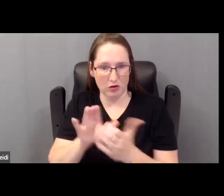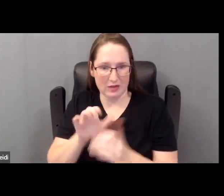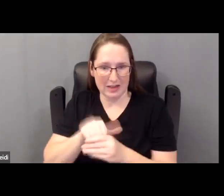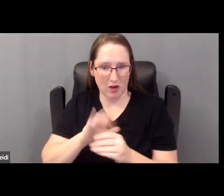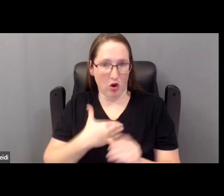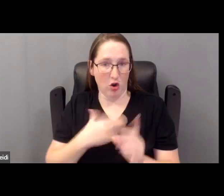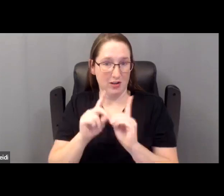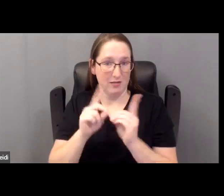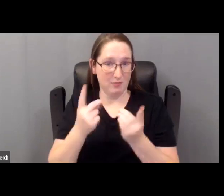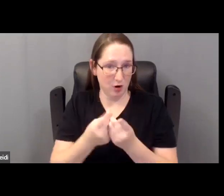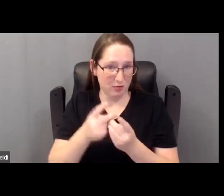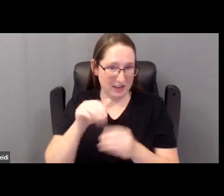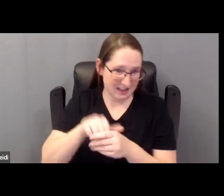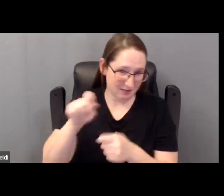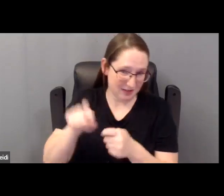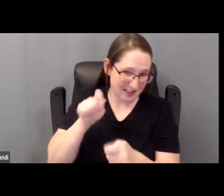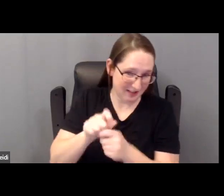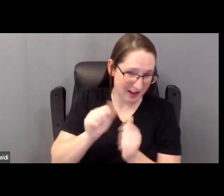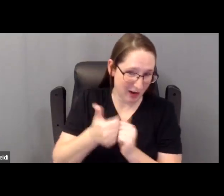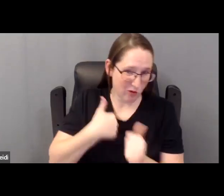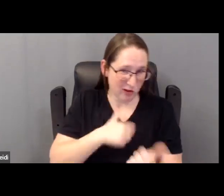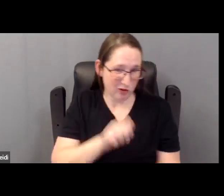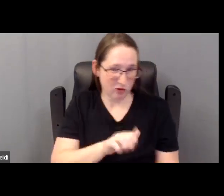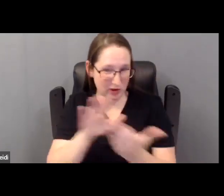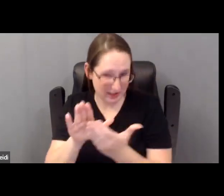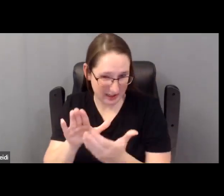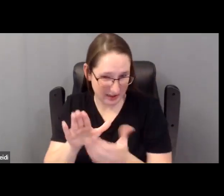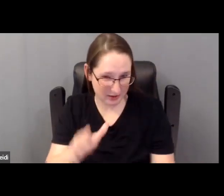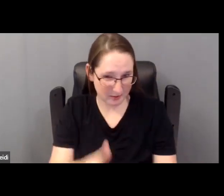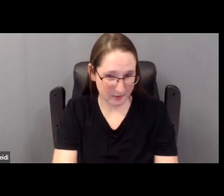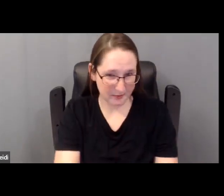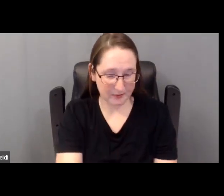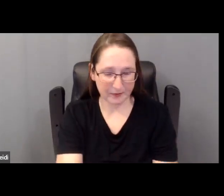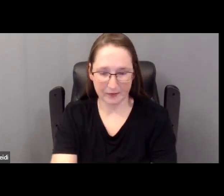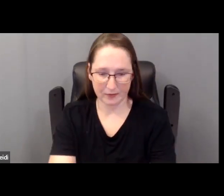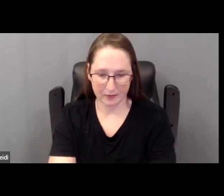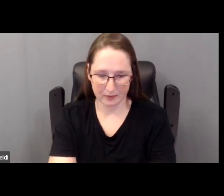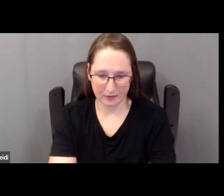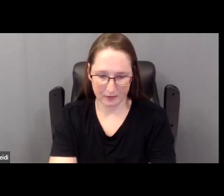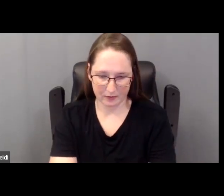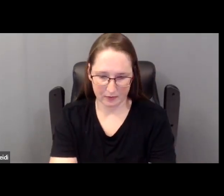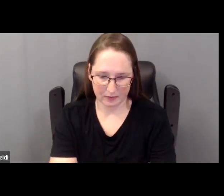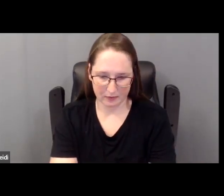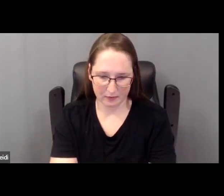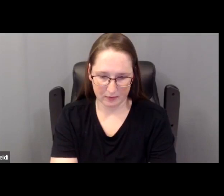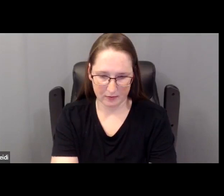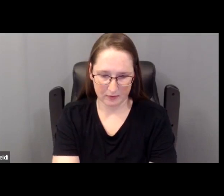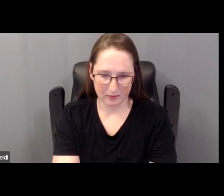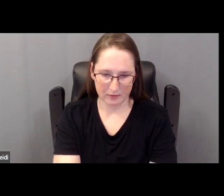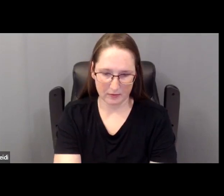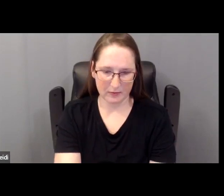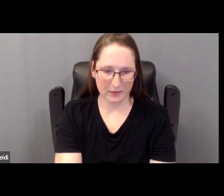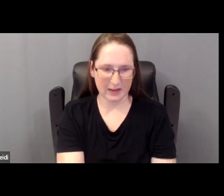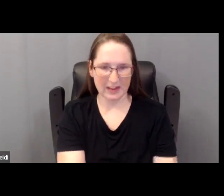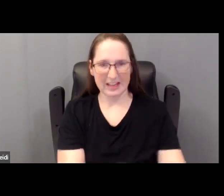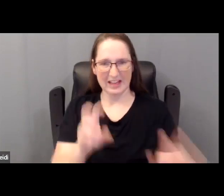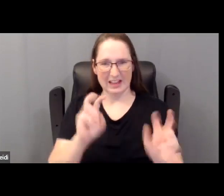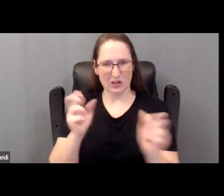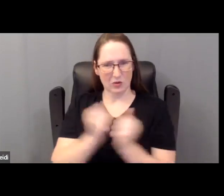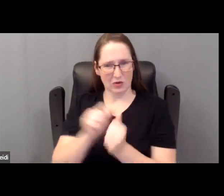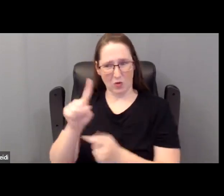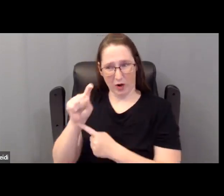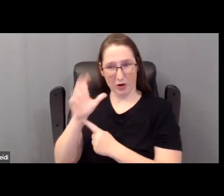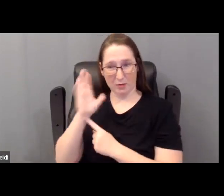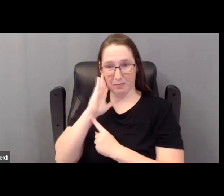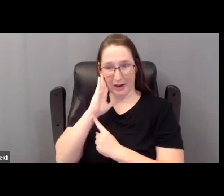department, and specifically how we're addressing that with the DD population. The issue of 100 beds, I'm not sure where that